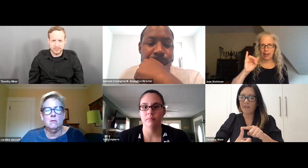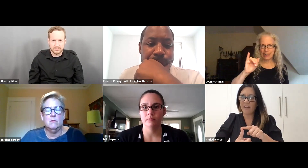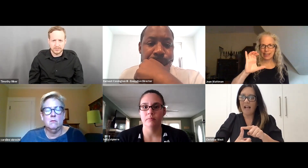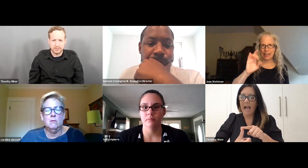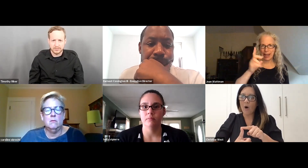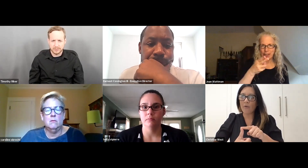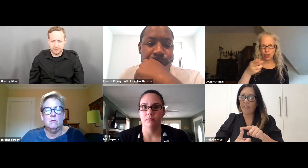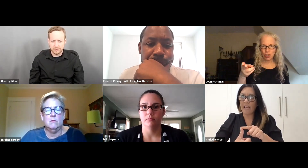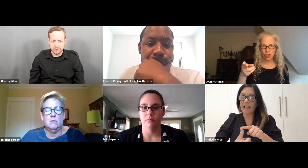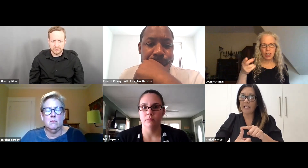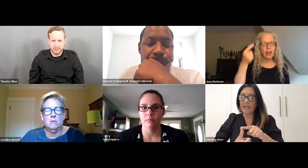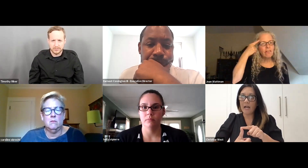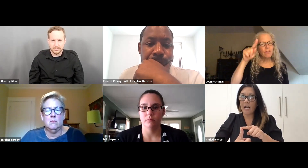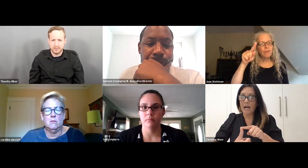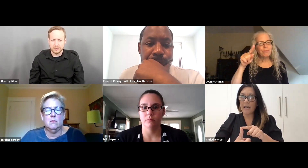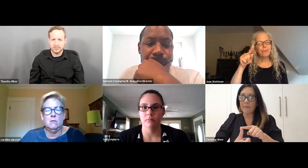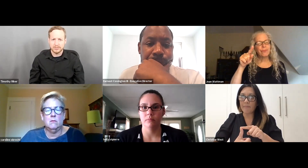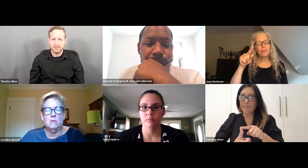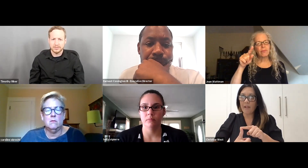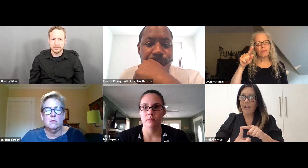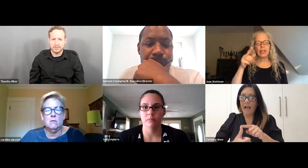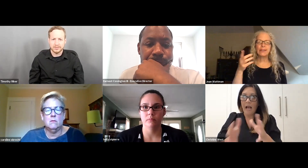of how they